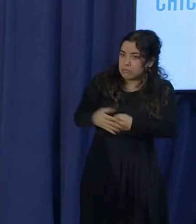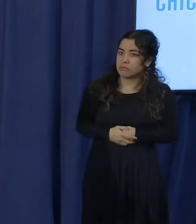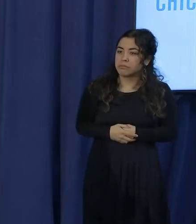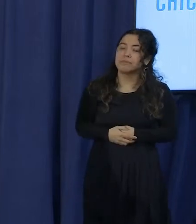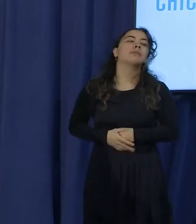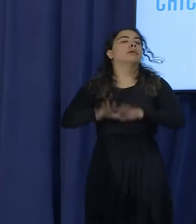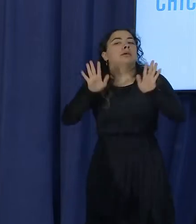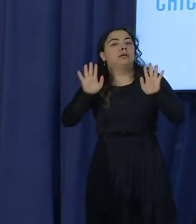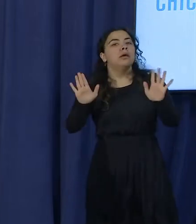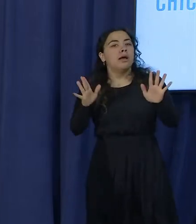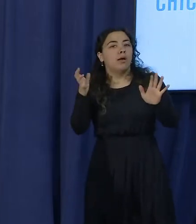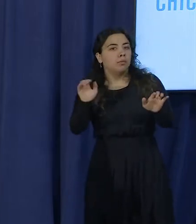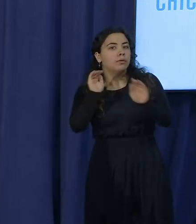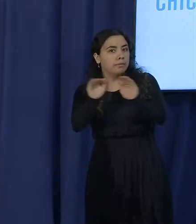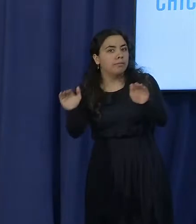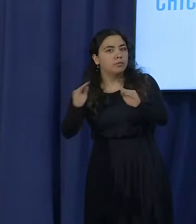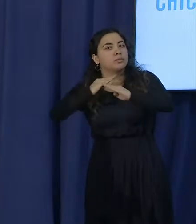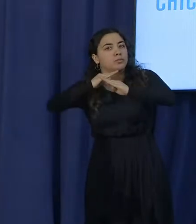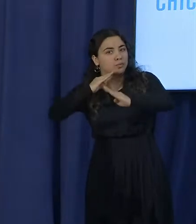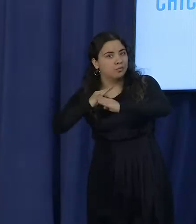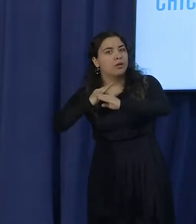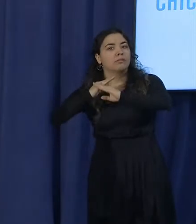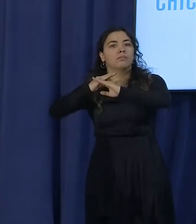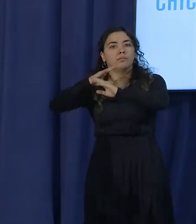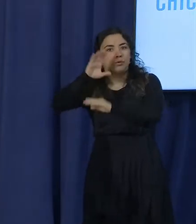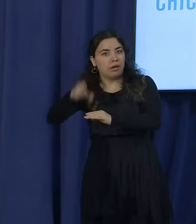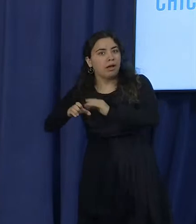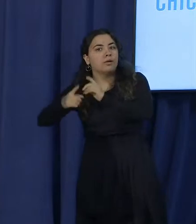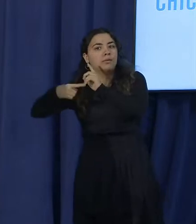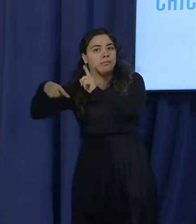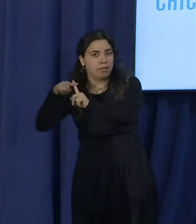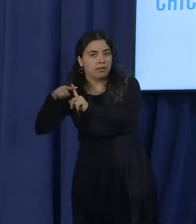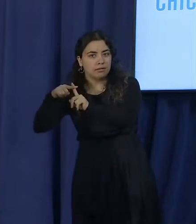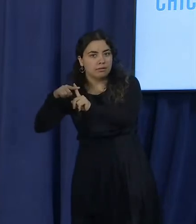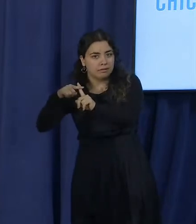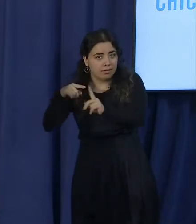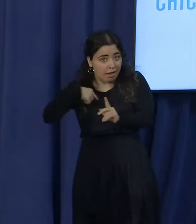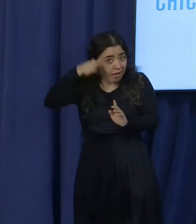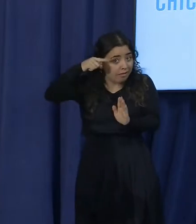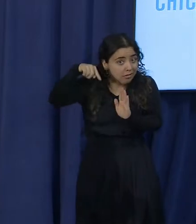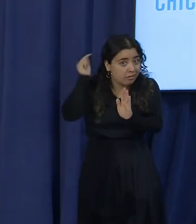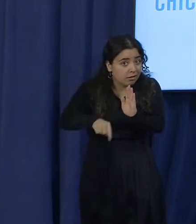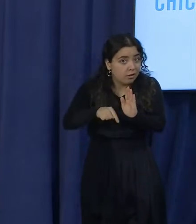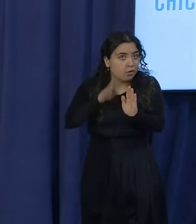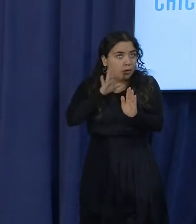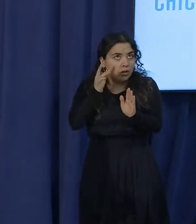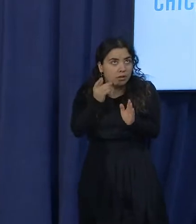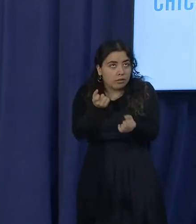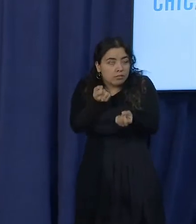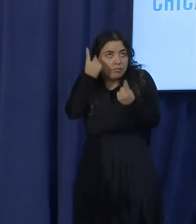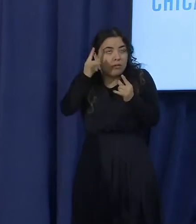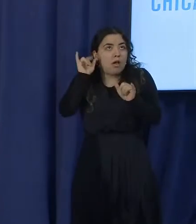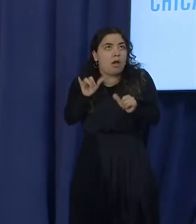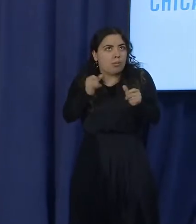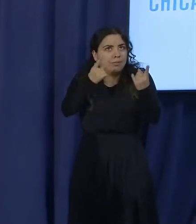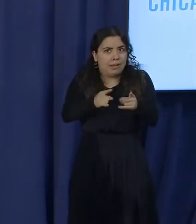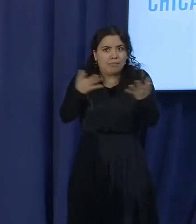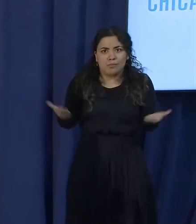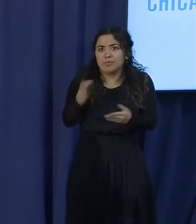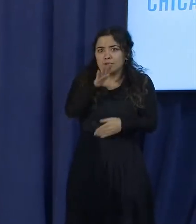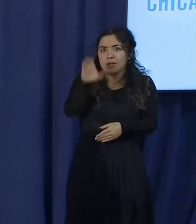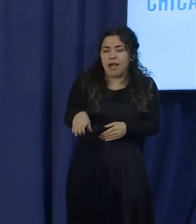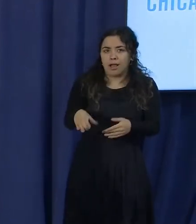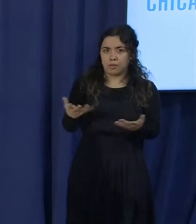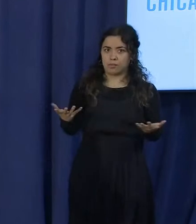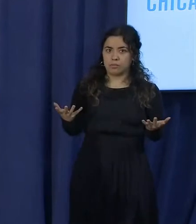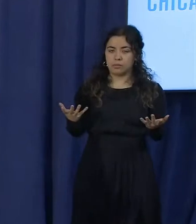to remind people about some of the Protect Chicago Plus, because I think this gets at the heart. It's one of the more, innovative things that's happening in Chicago.